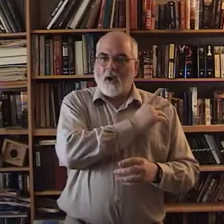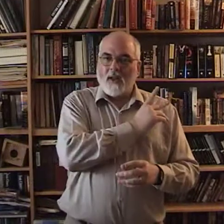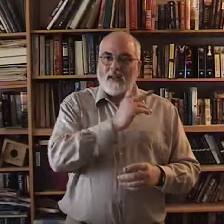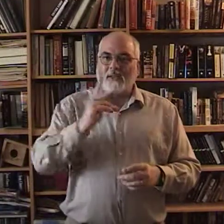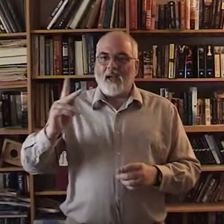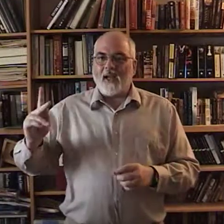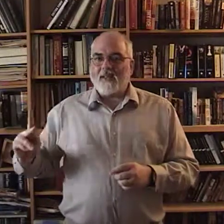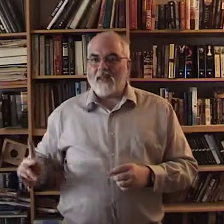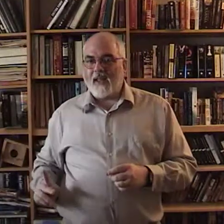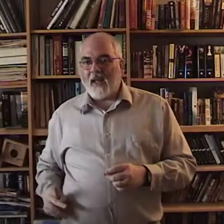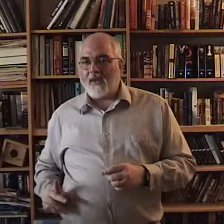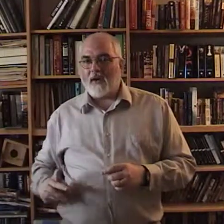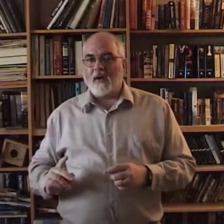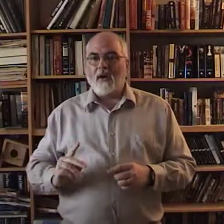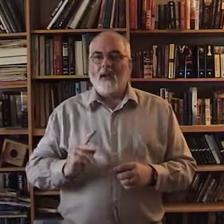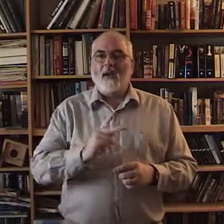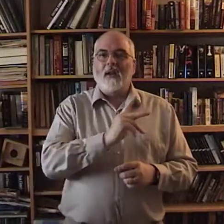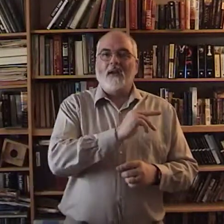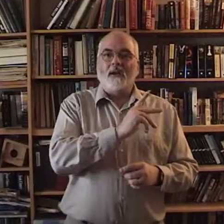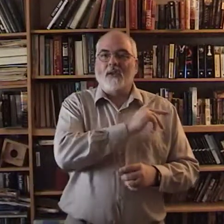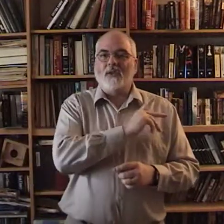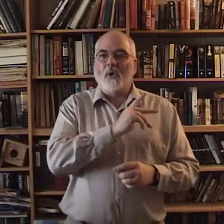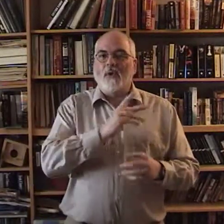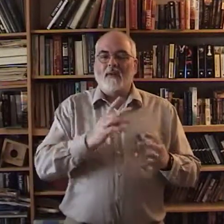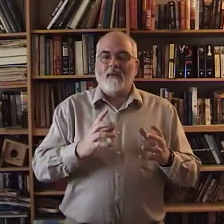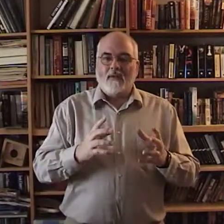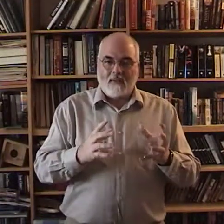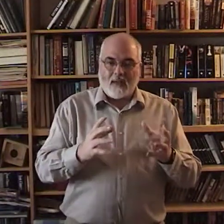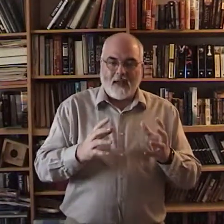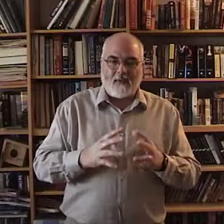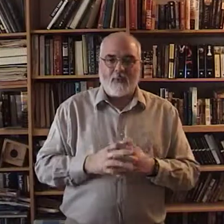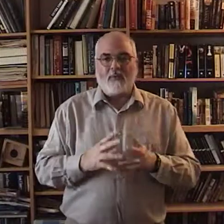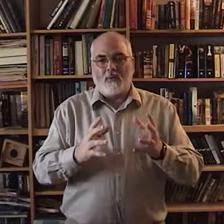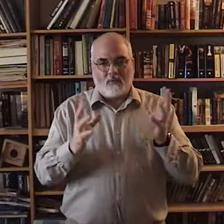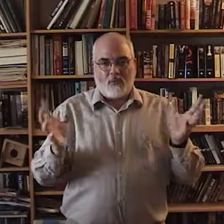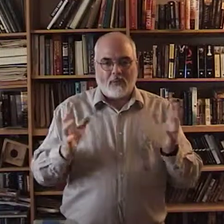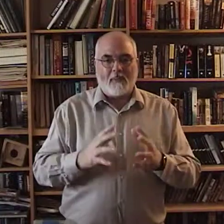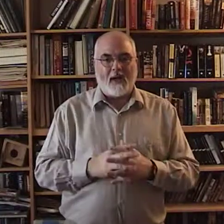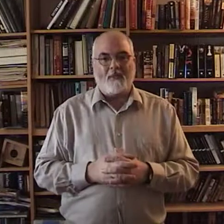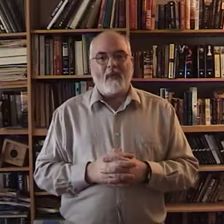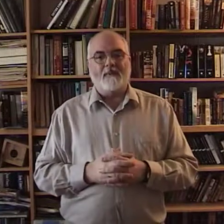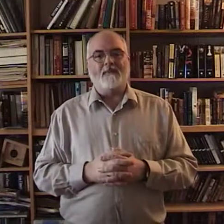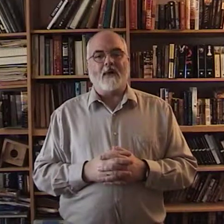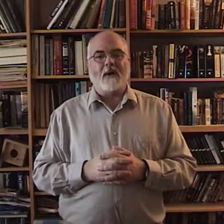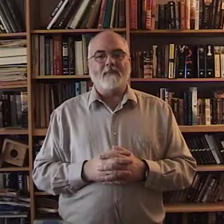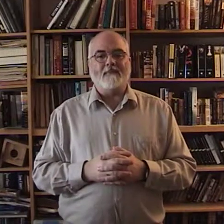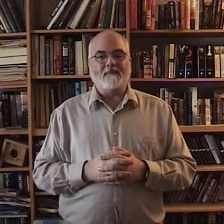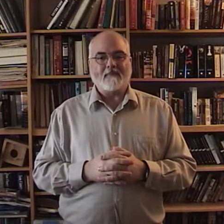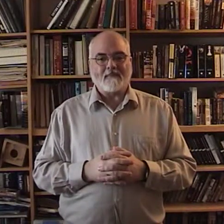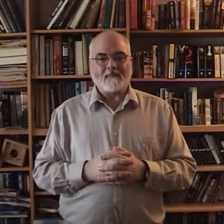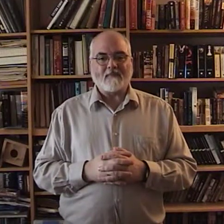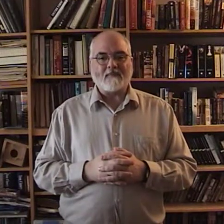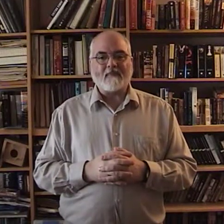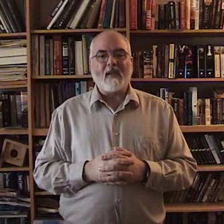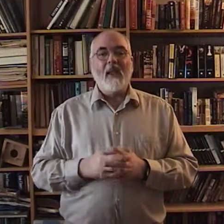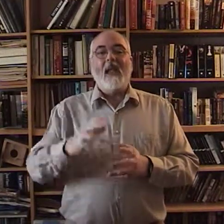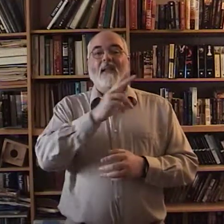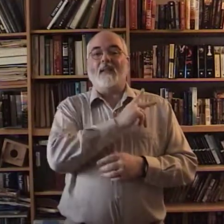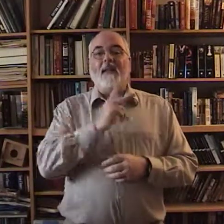Running the signs together so that the deaf will still pick up on it, all right? The